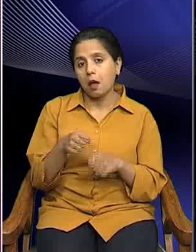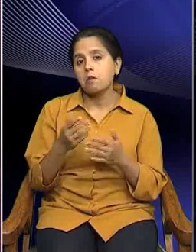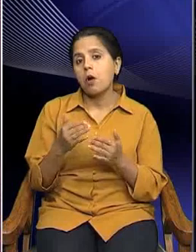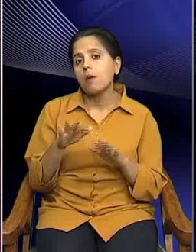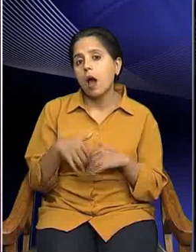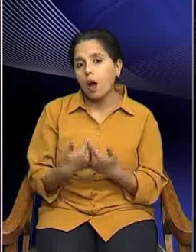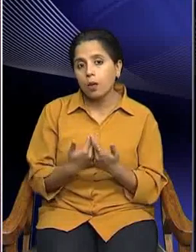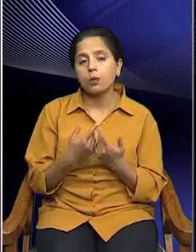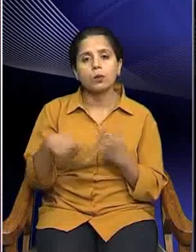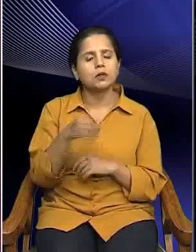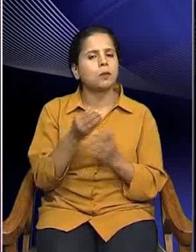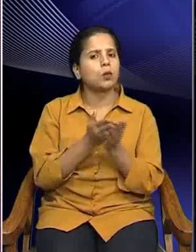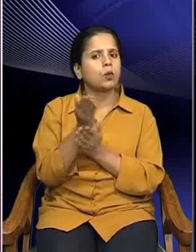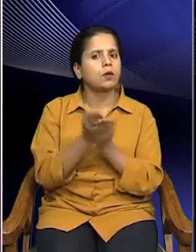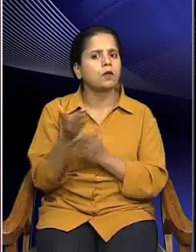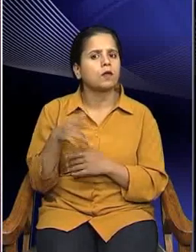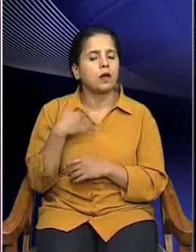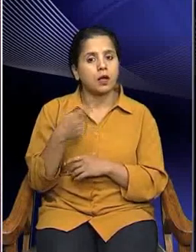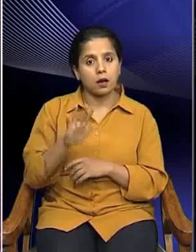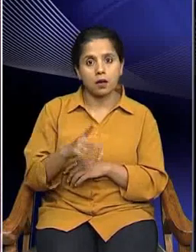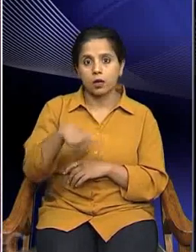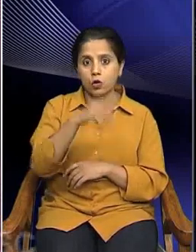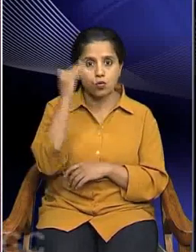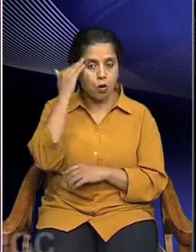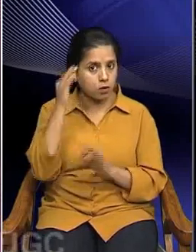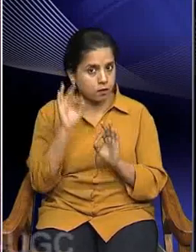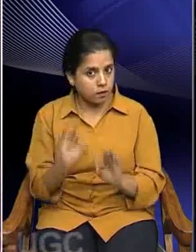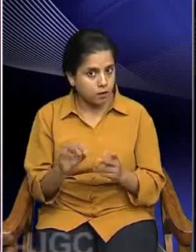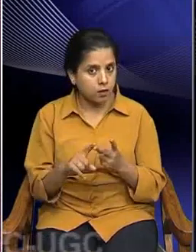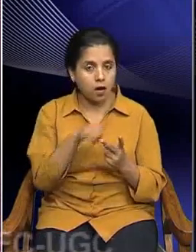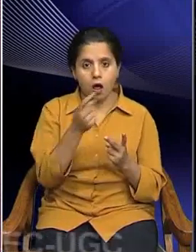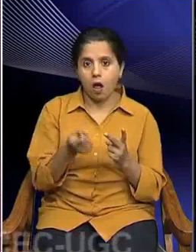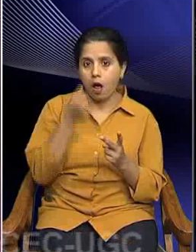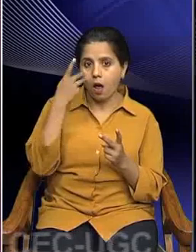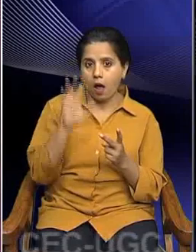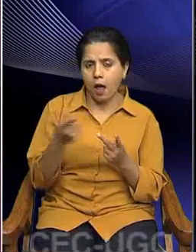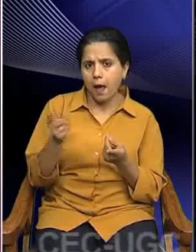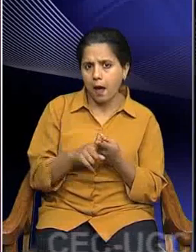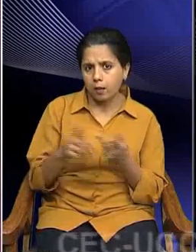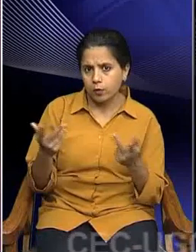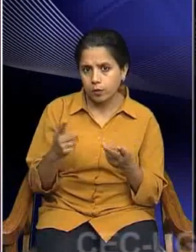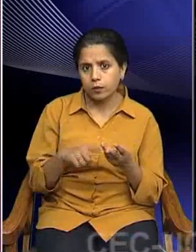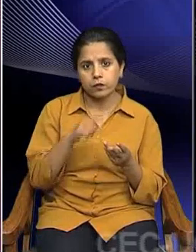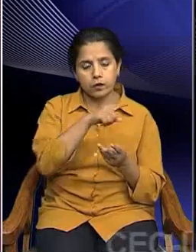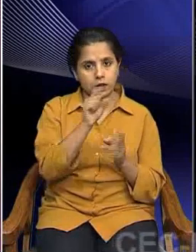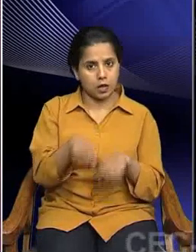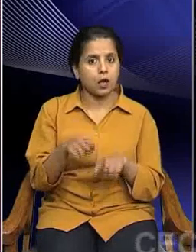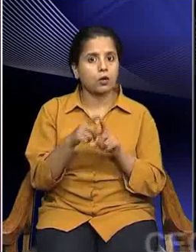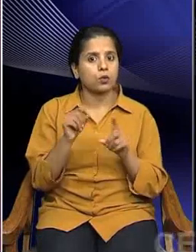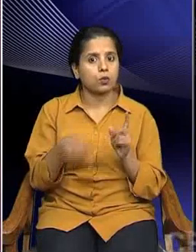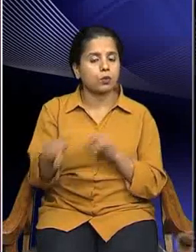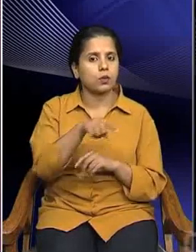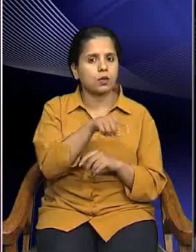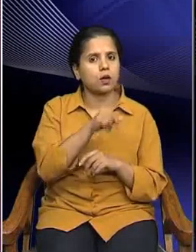made in a way when they are knowledgeable, when they understand the implications, and they have a capacity and means